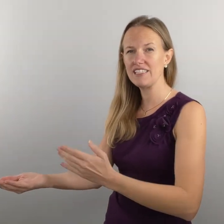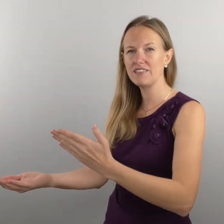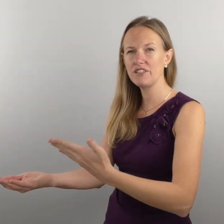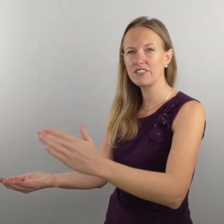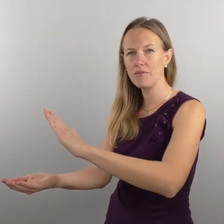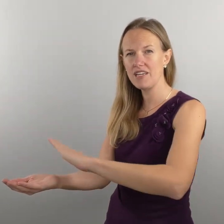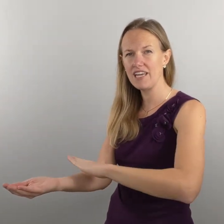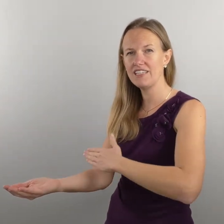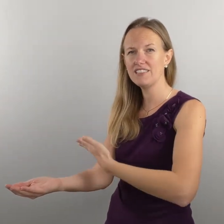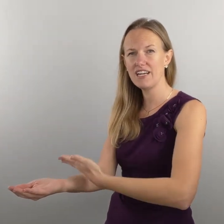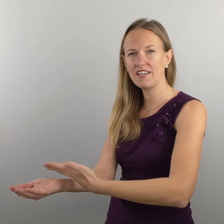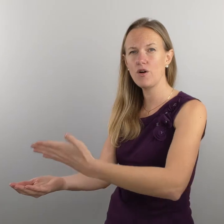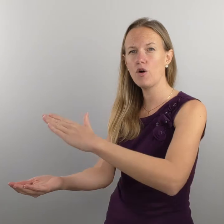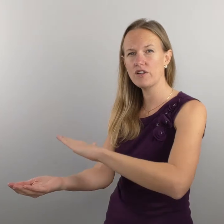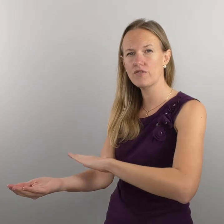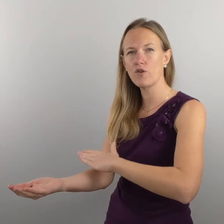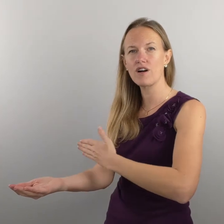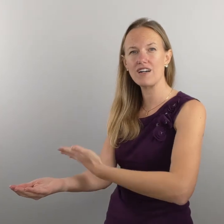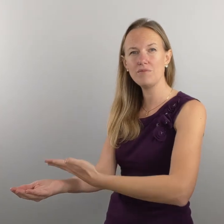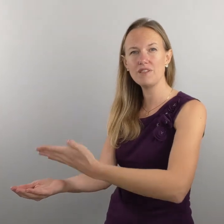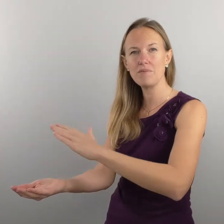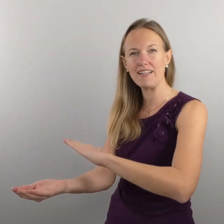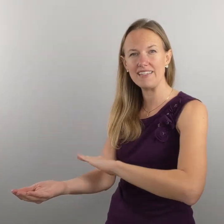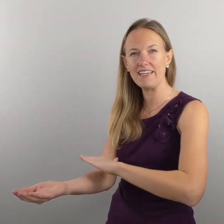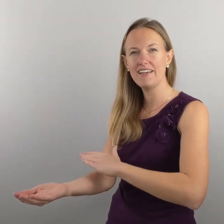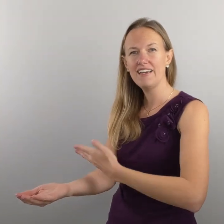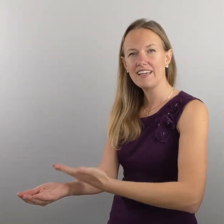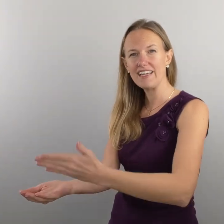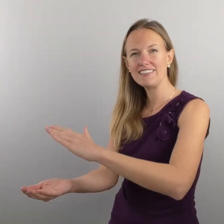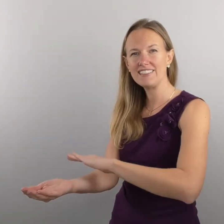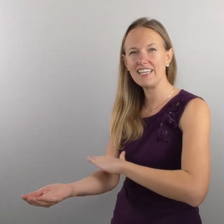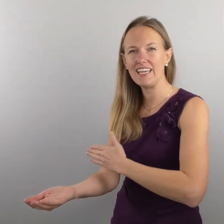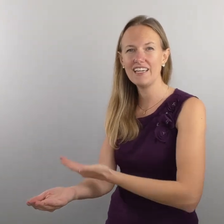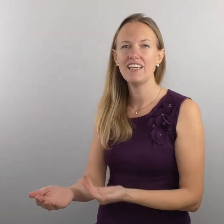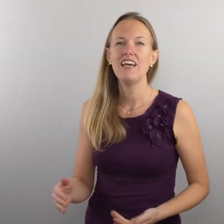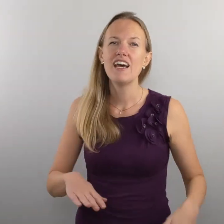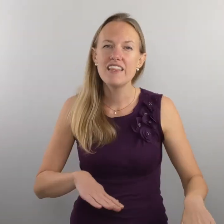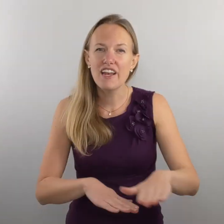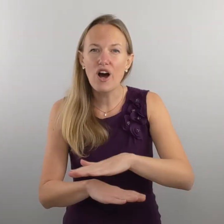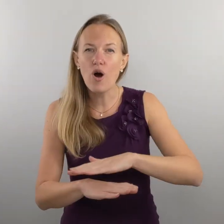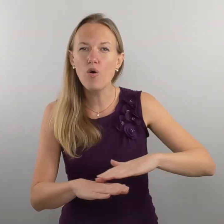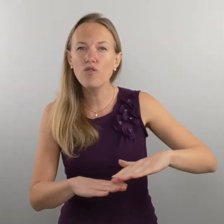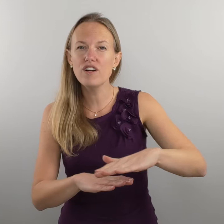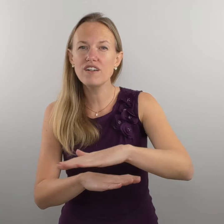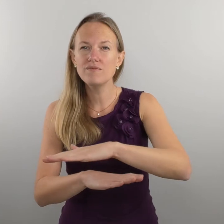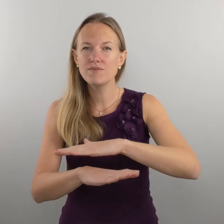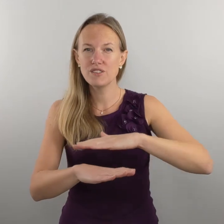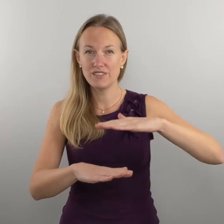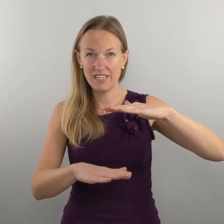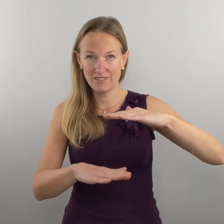and with your dominant hand, you kind of go over your forearm with the melody. Okay, singing, and then over, so you take your